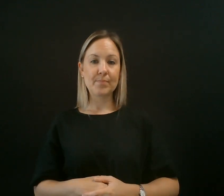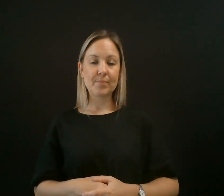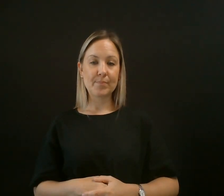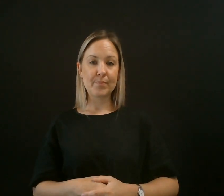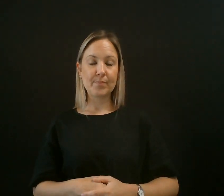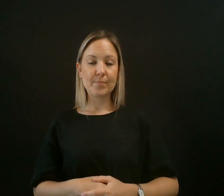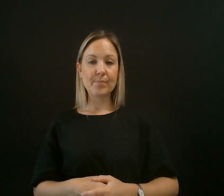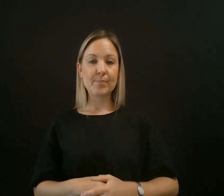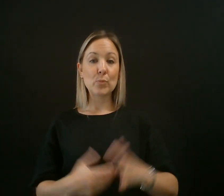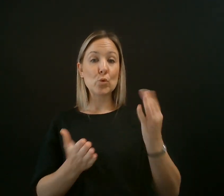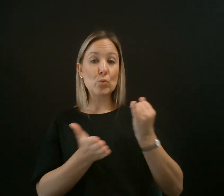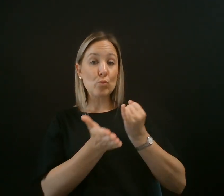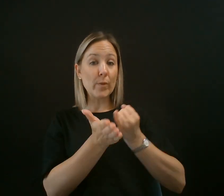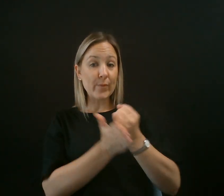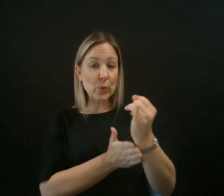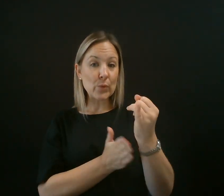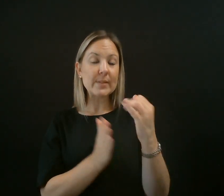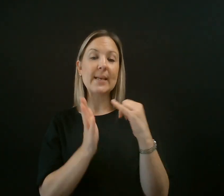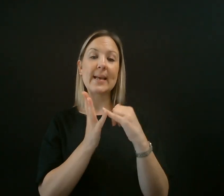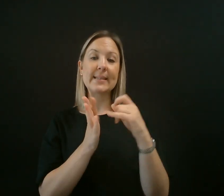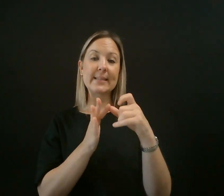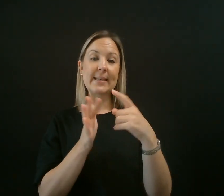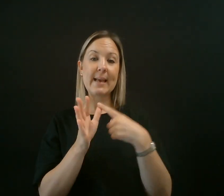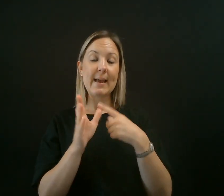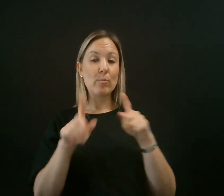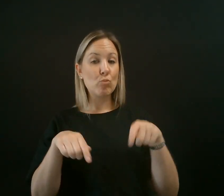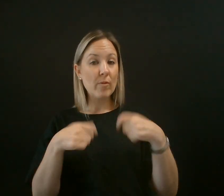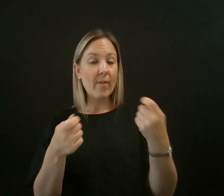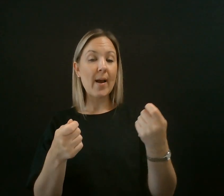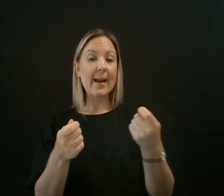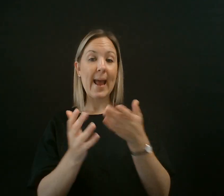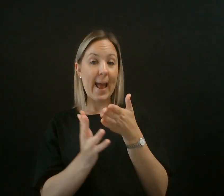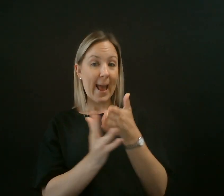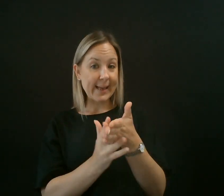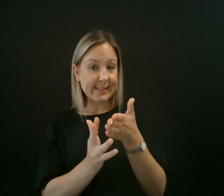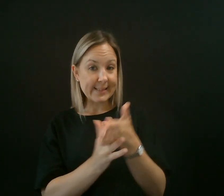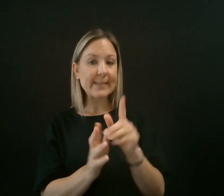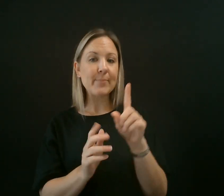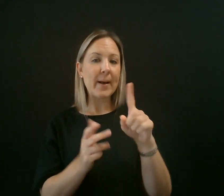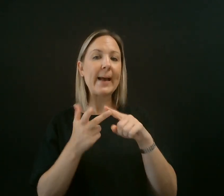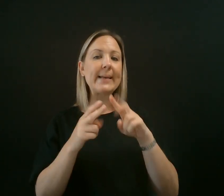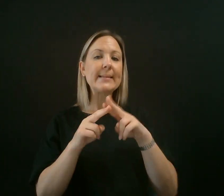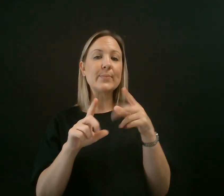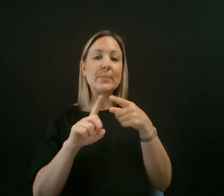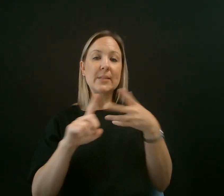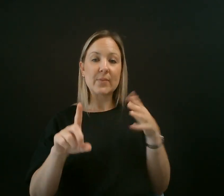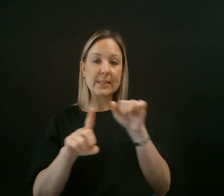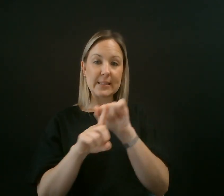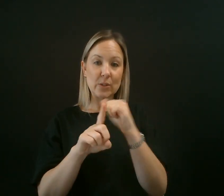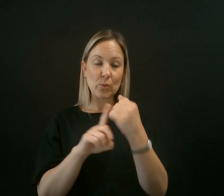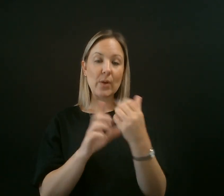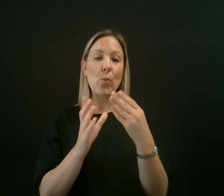To refuse the SDA provider access except in certain circumstances with proper notice.